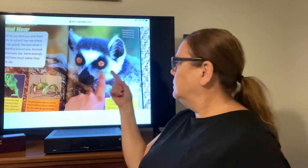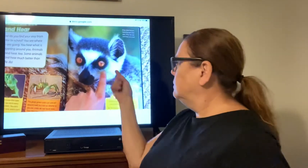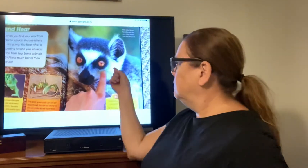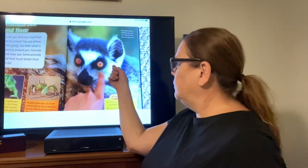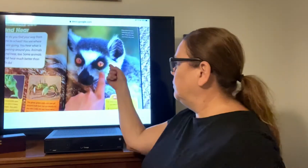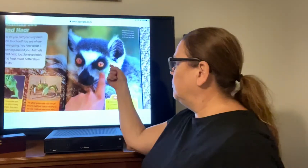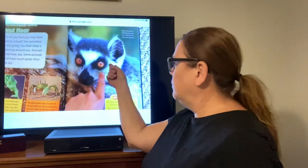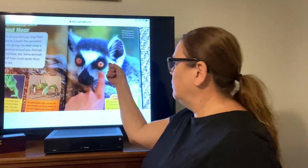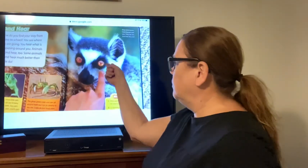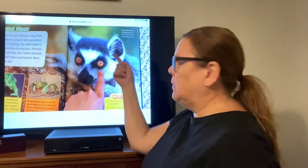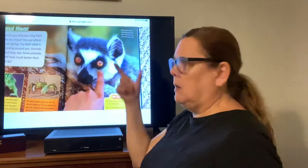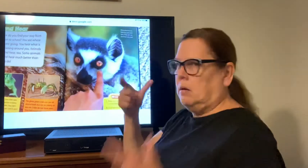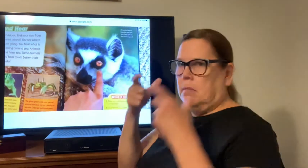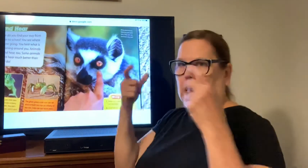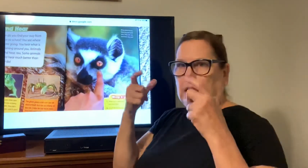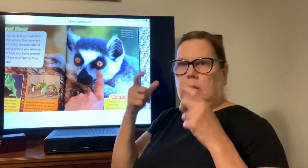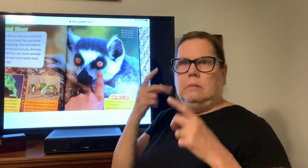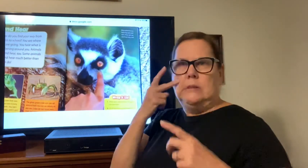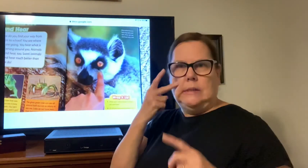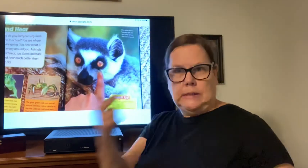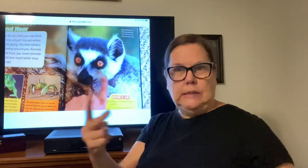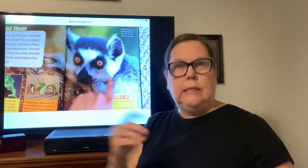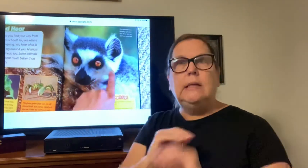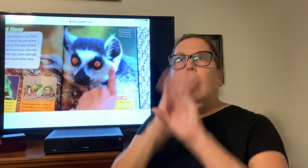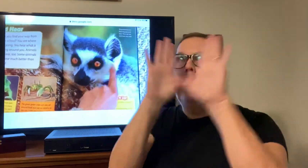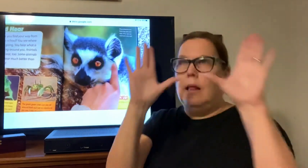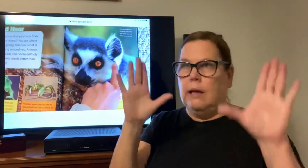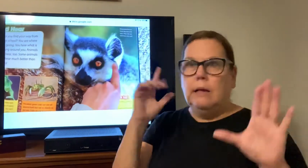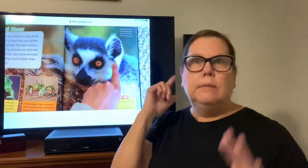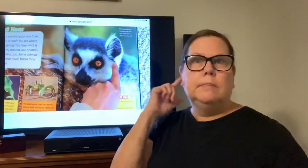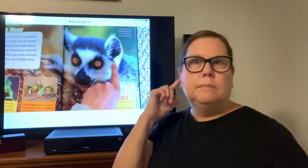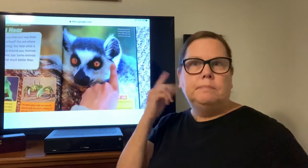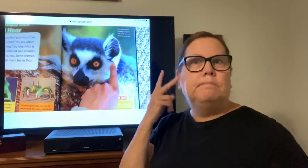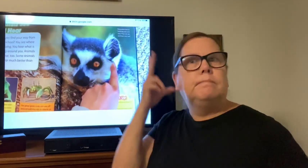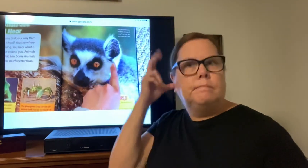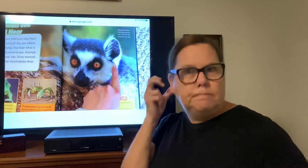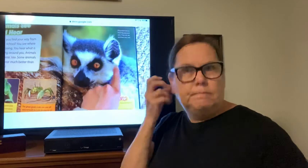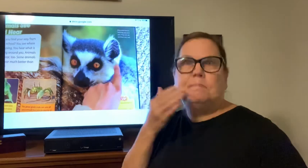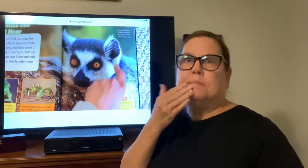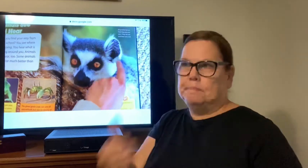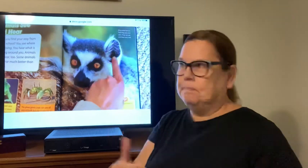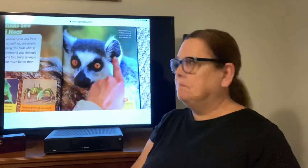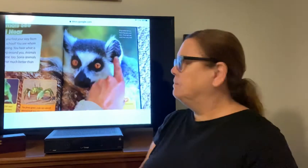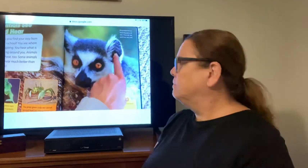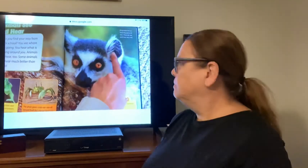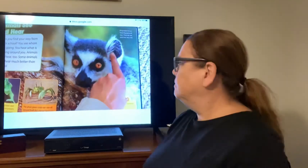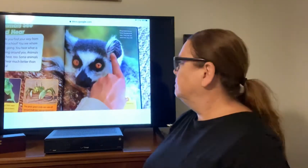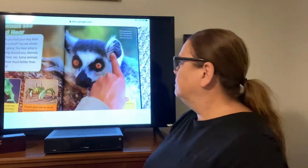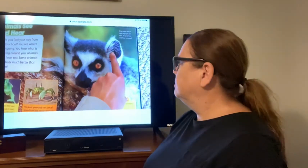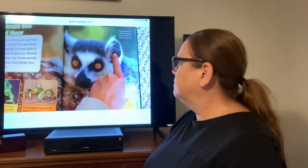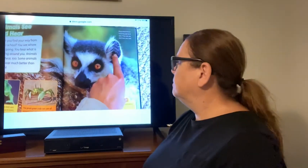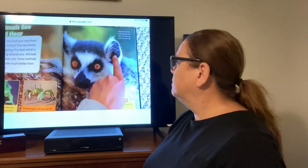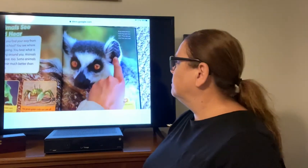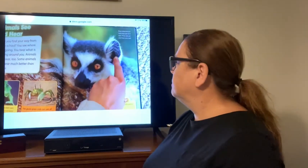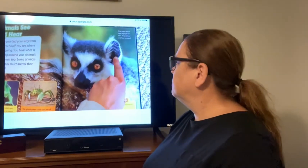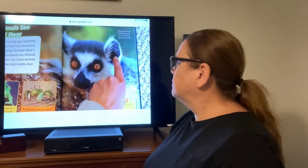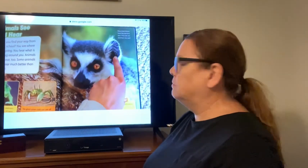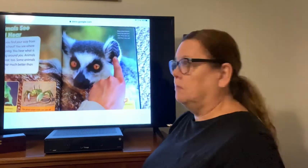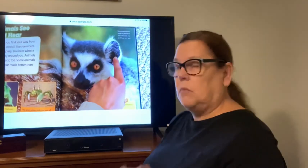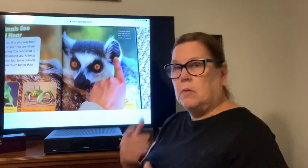he can see very well. And then here's his big ears. These big ears, they help capture the sound waves, which we kind of talked about before when we